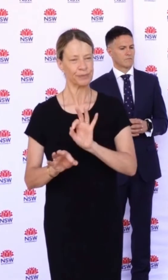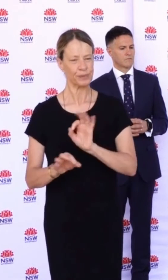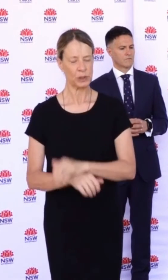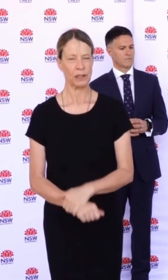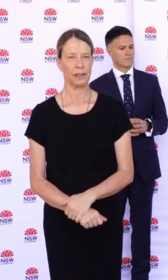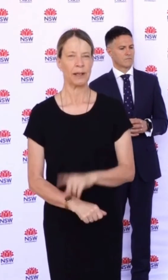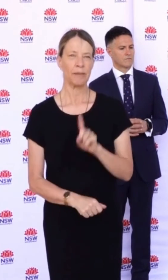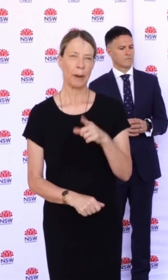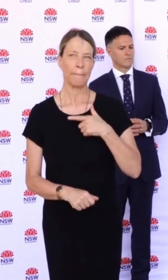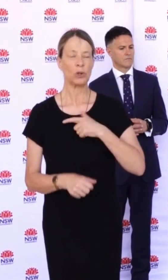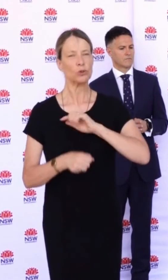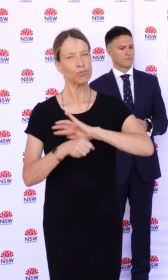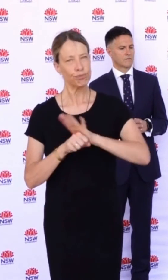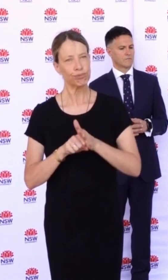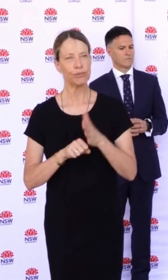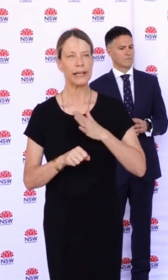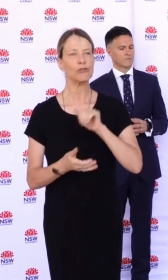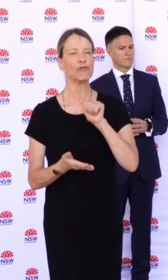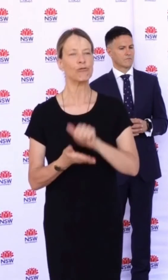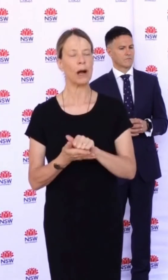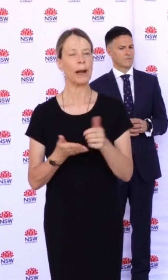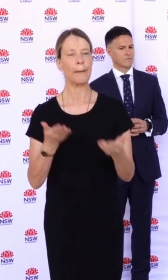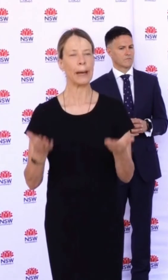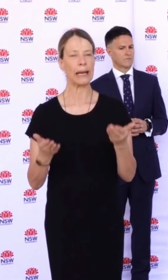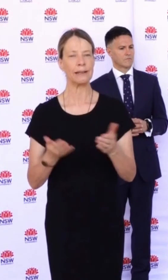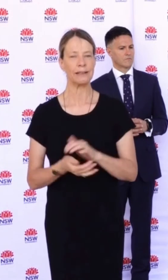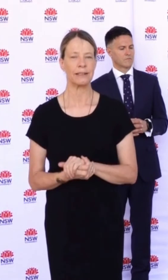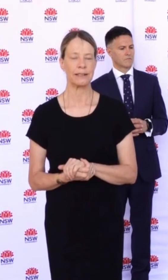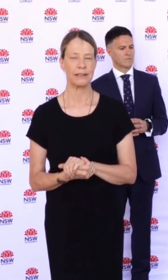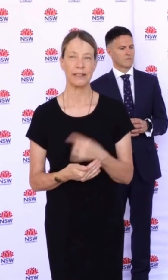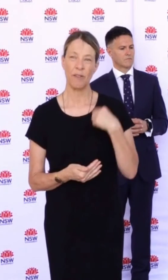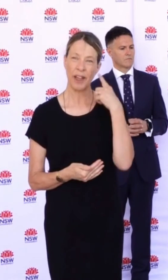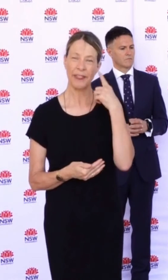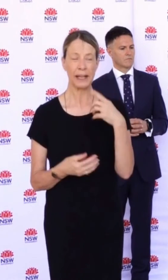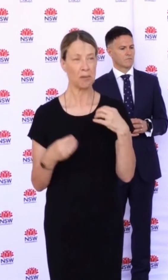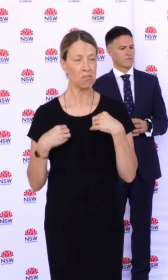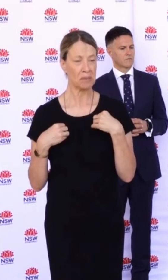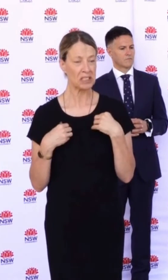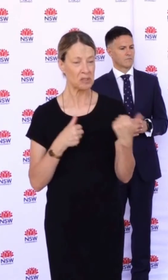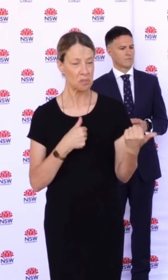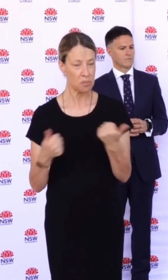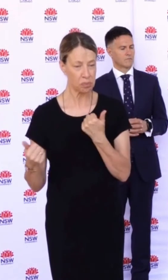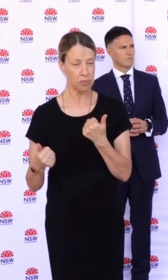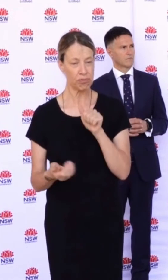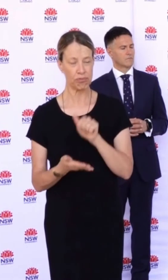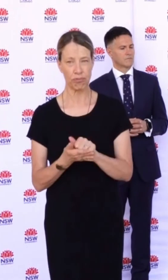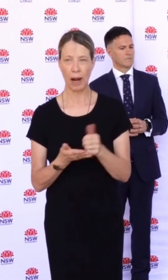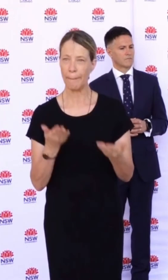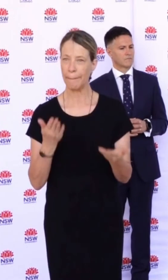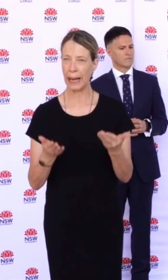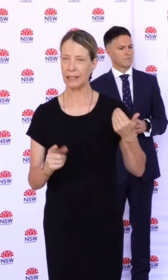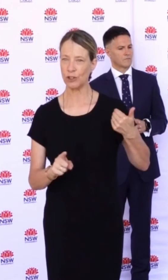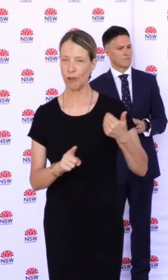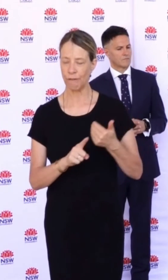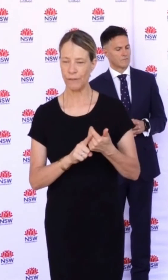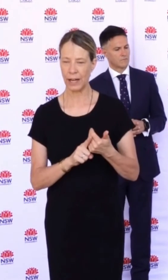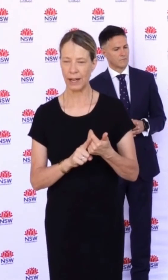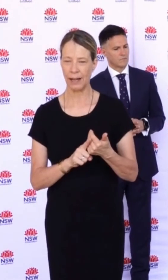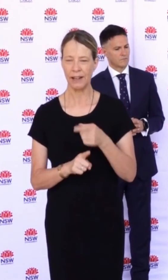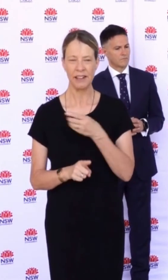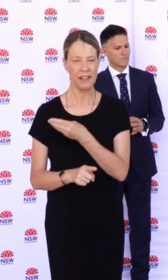about just whether it is necessary for you to be operating within an office structure or whether you can work from home. So at this point, the